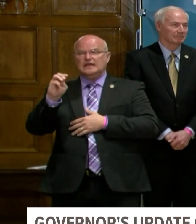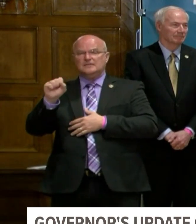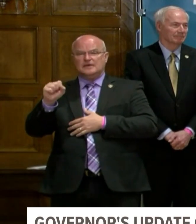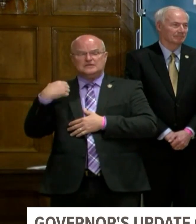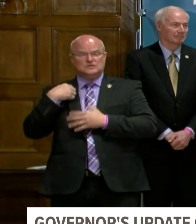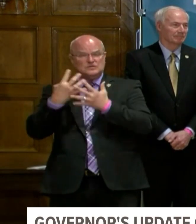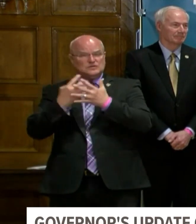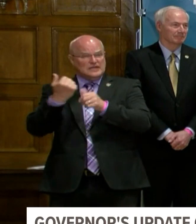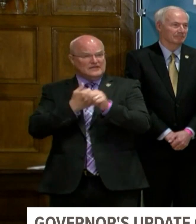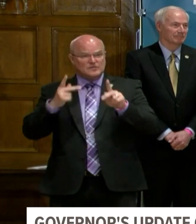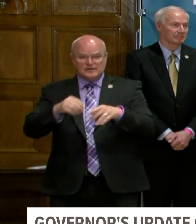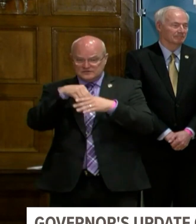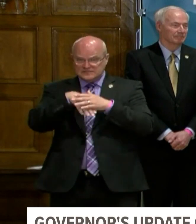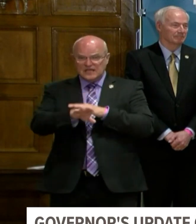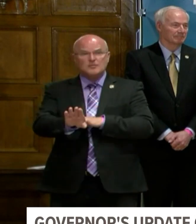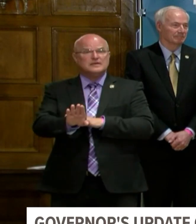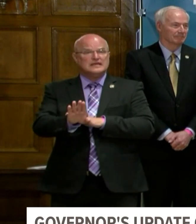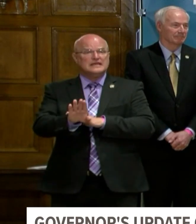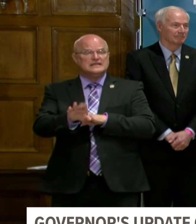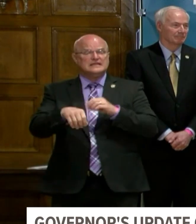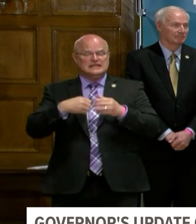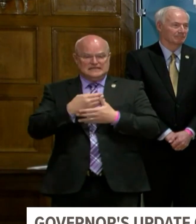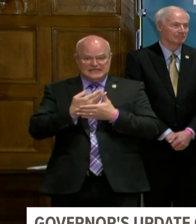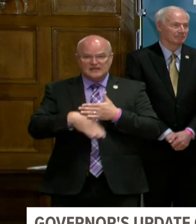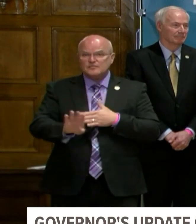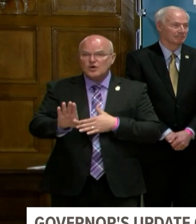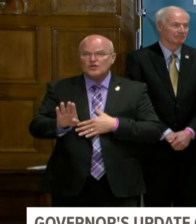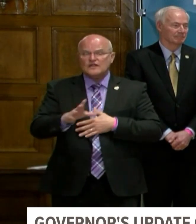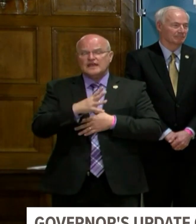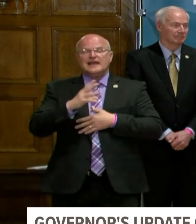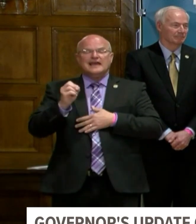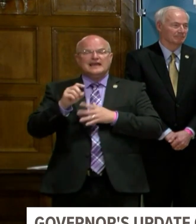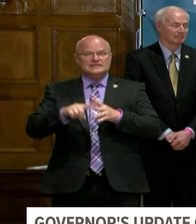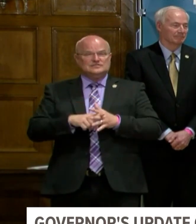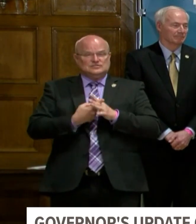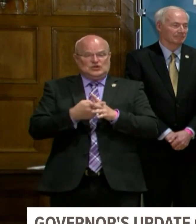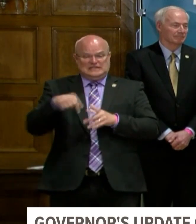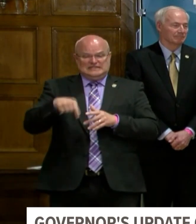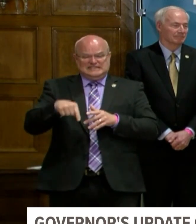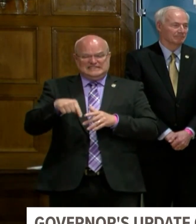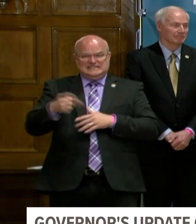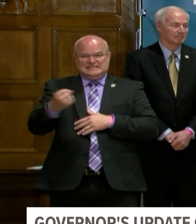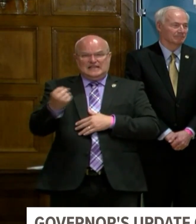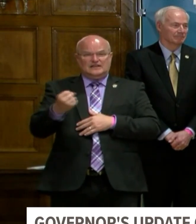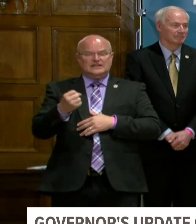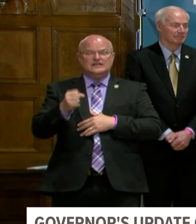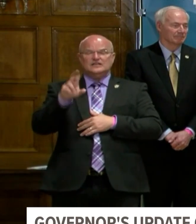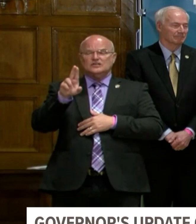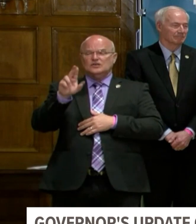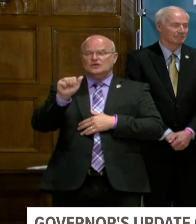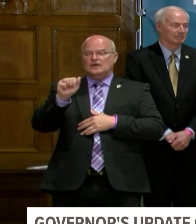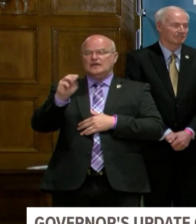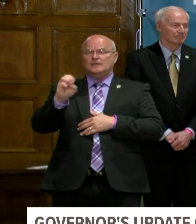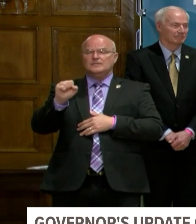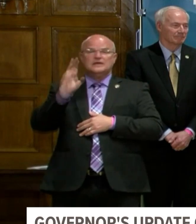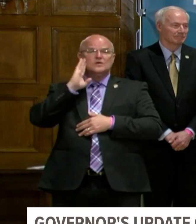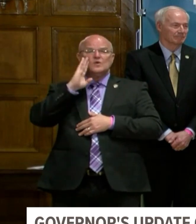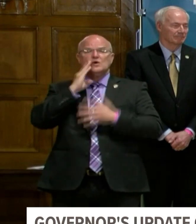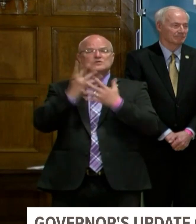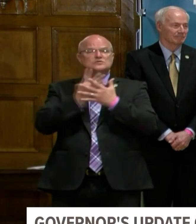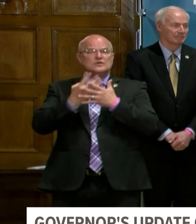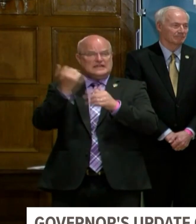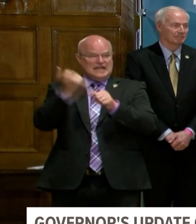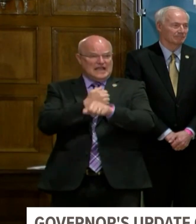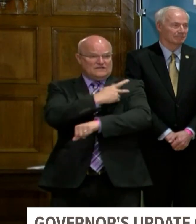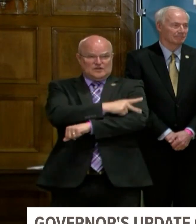screen everyone who's coming in to give birth, and starting this weekend at UAMS, we'll actually be screening every patient who gets